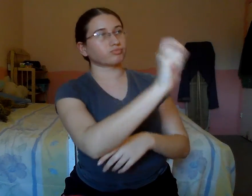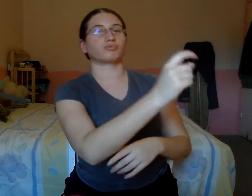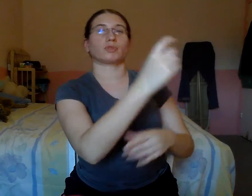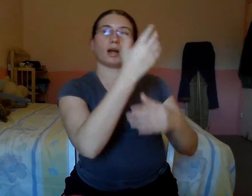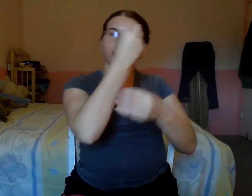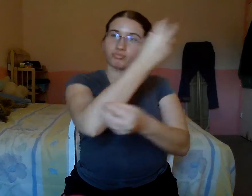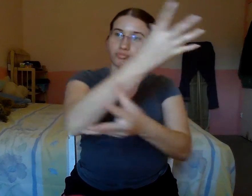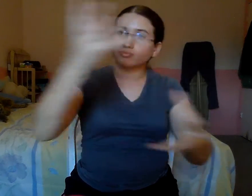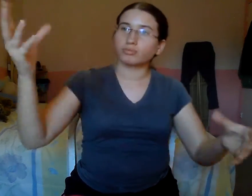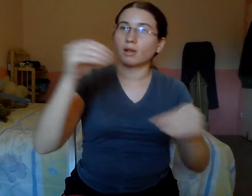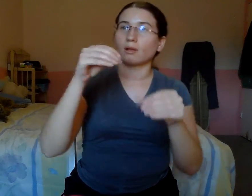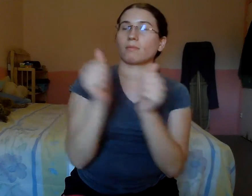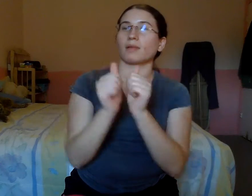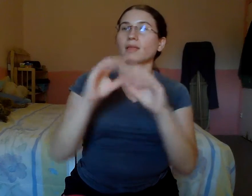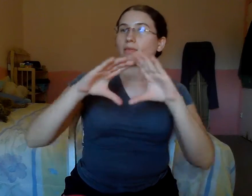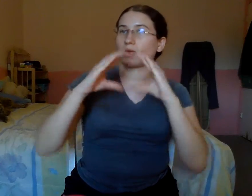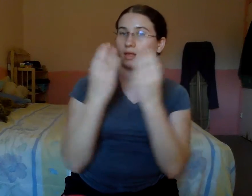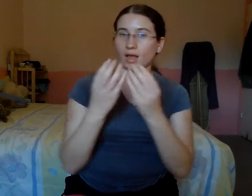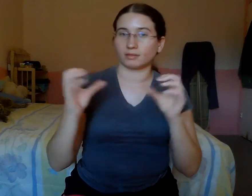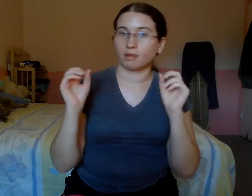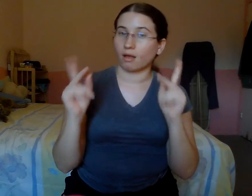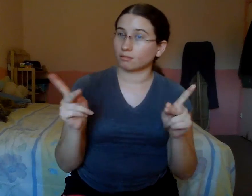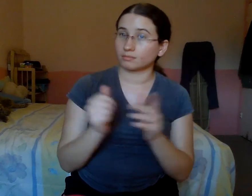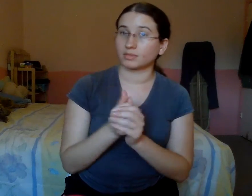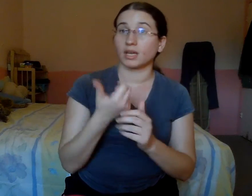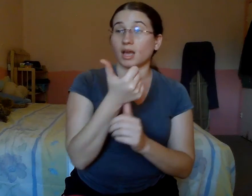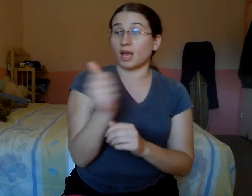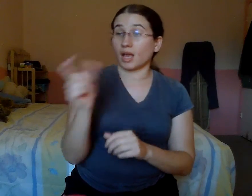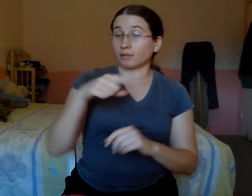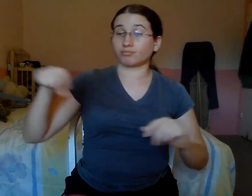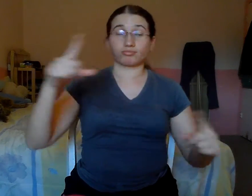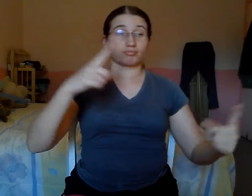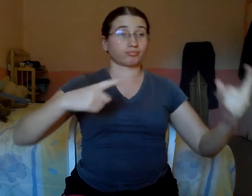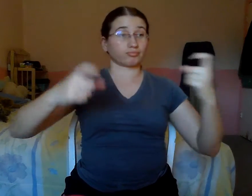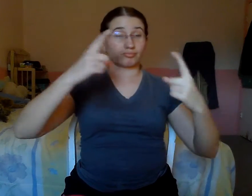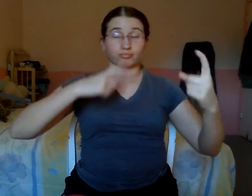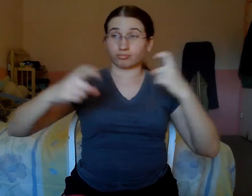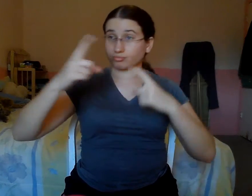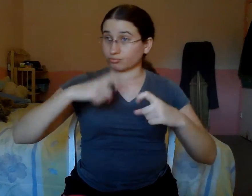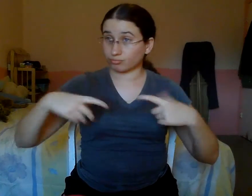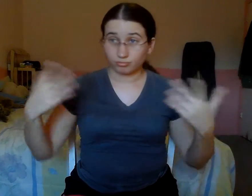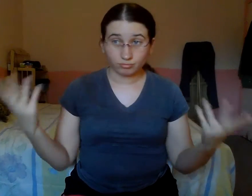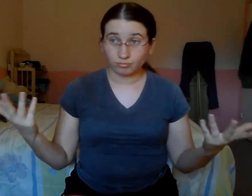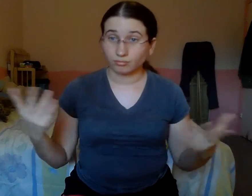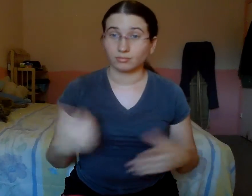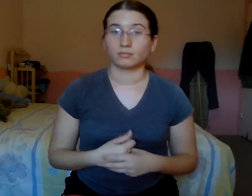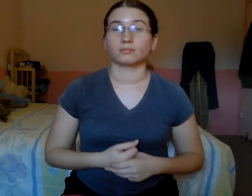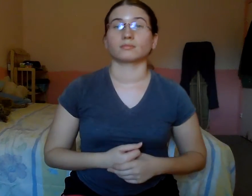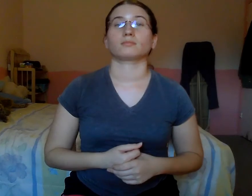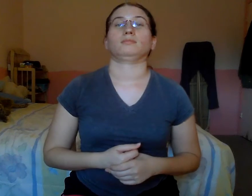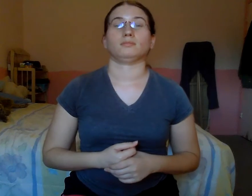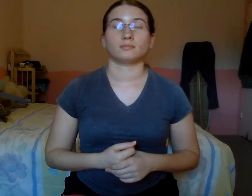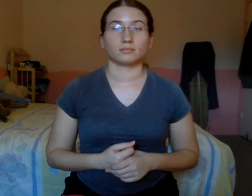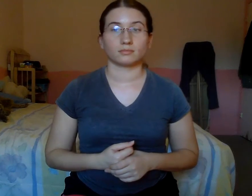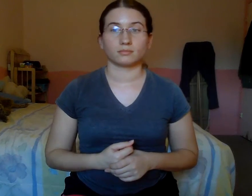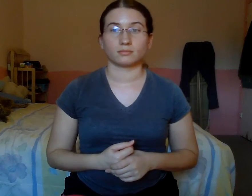in the last 10 minutes. Okay? Are there any questions right now as far as what we're going to be doing today? Okay, I'm first going to